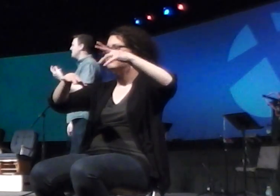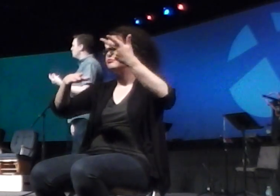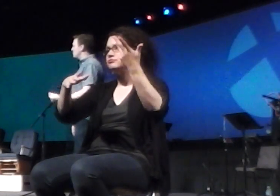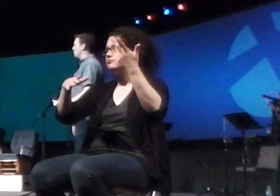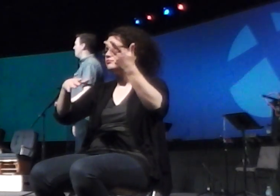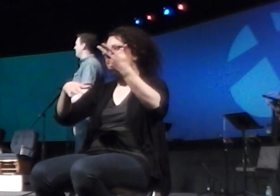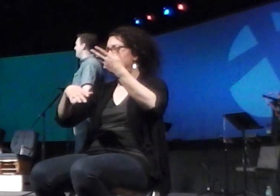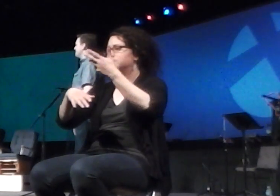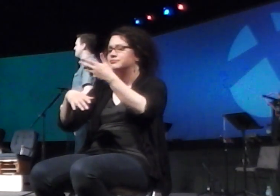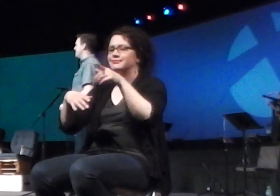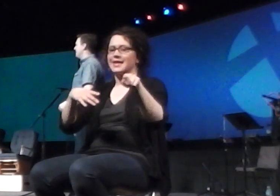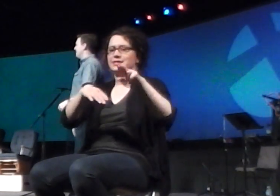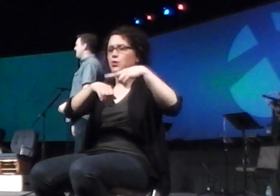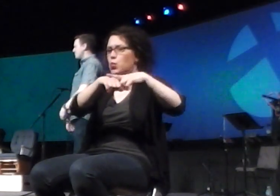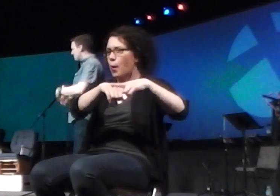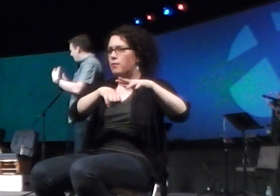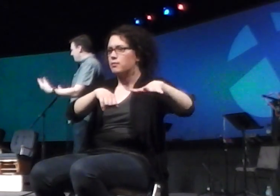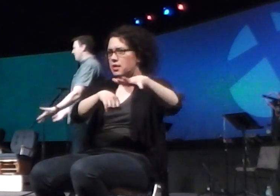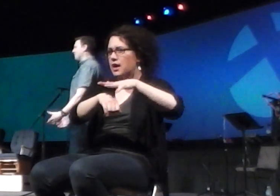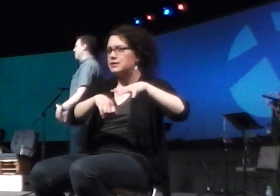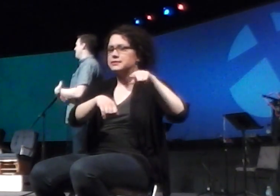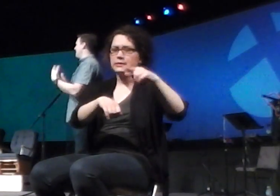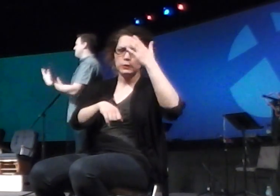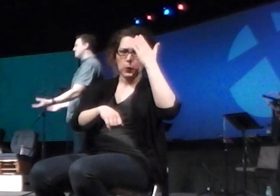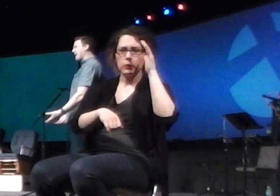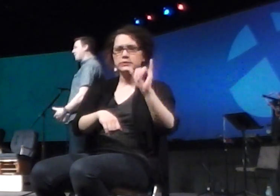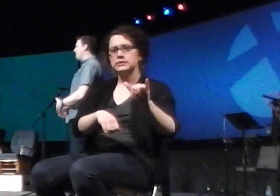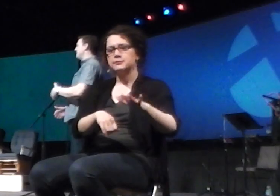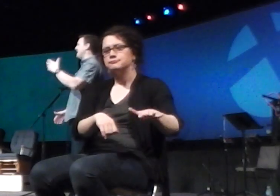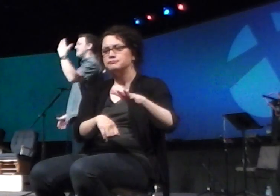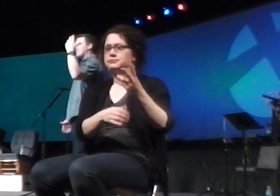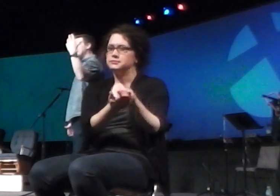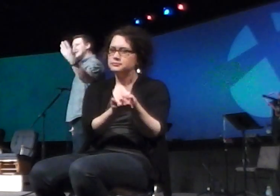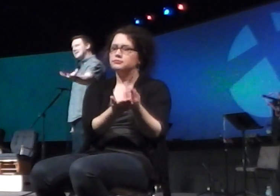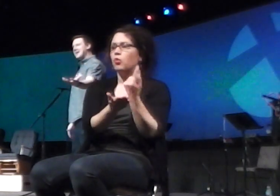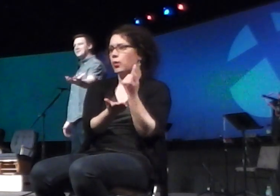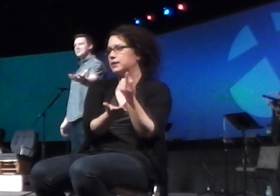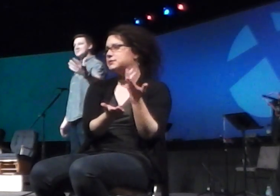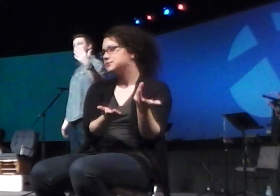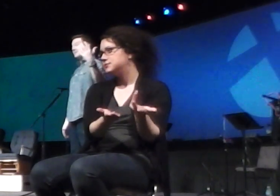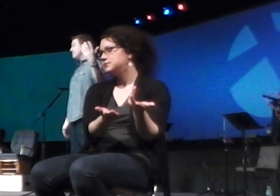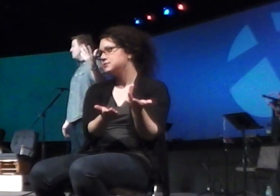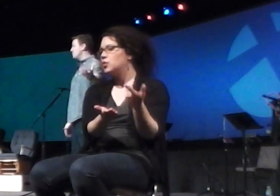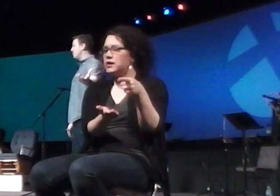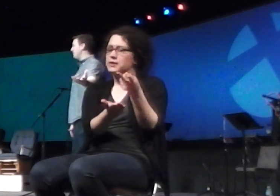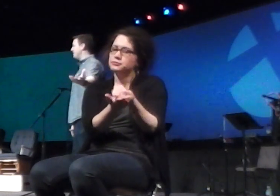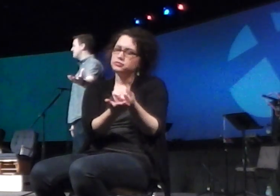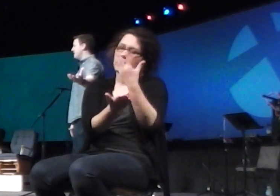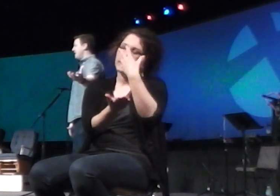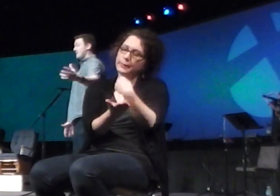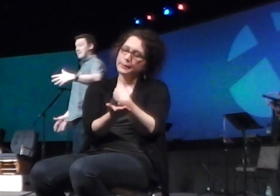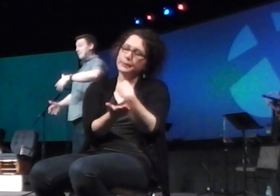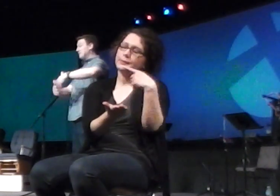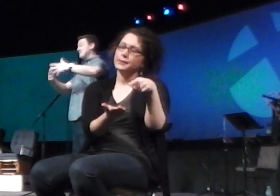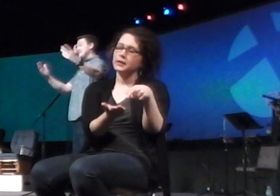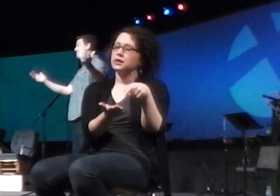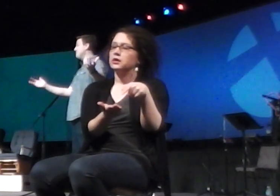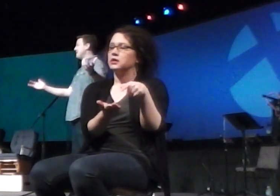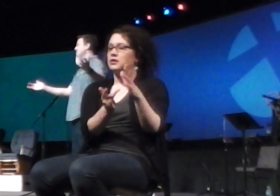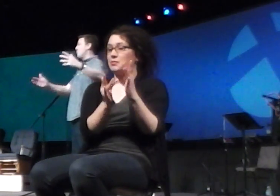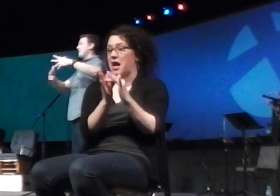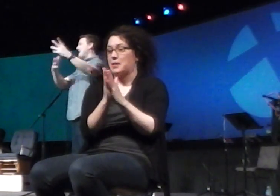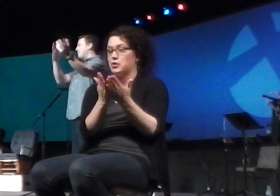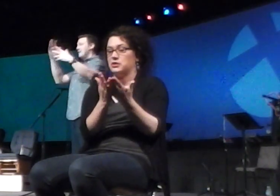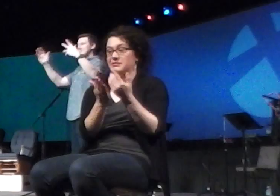He had a usual place. He was familiar with it. It's just kind of what he did. And so he laid down to go to sleep in his usual place. And the Bible doesn't